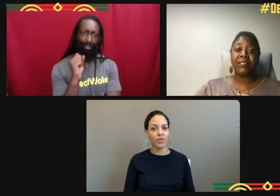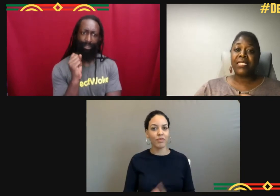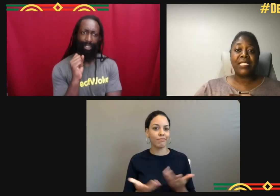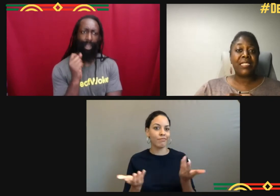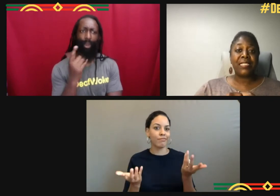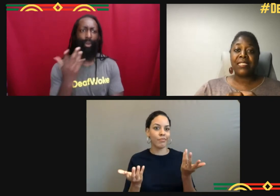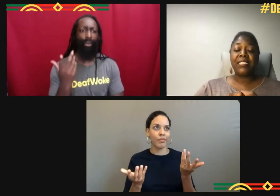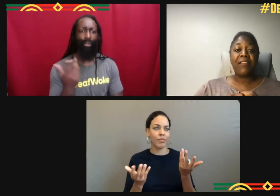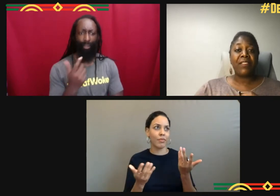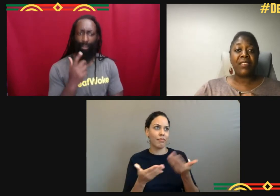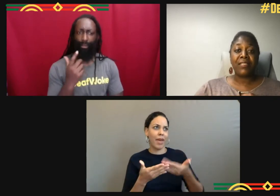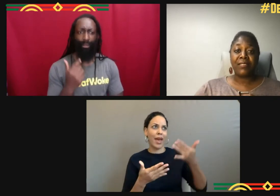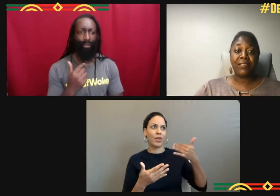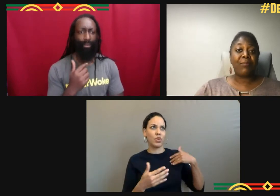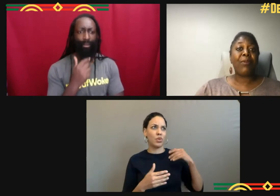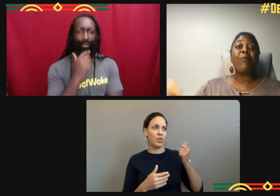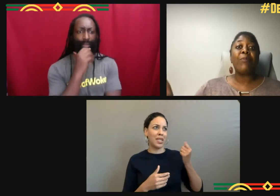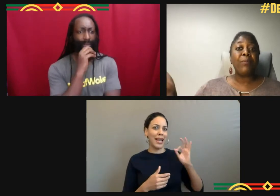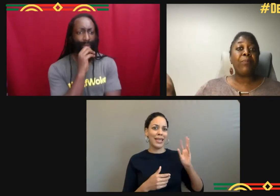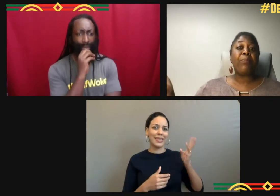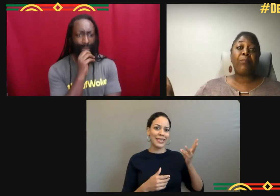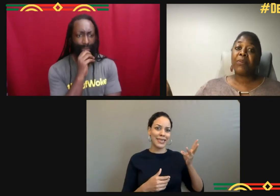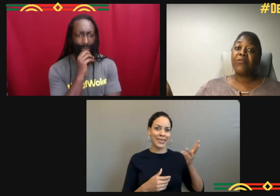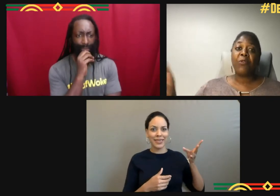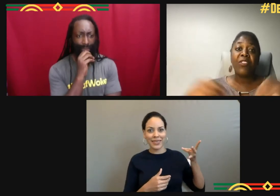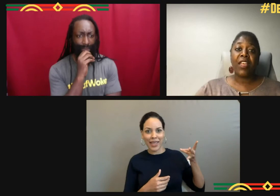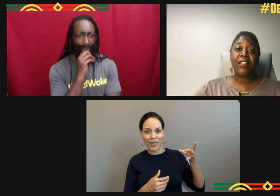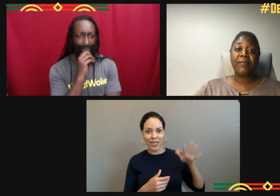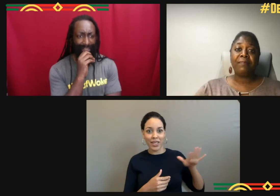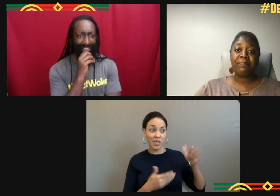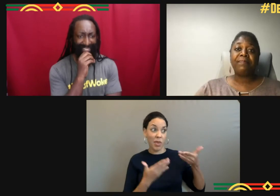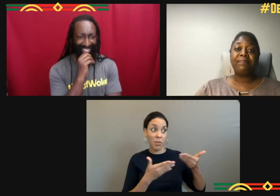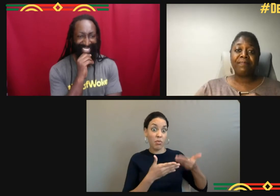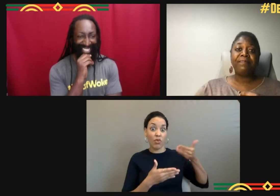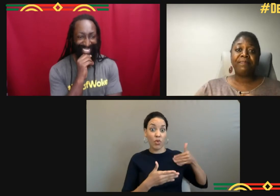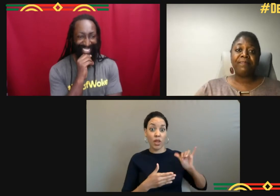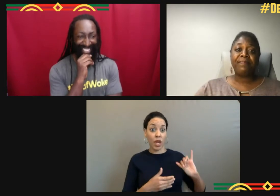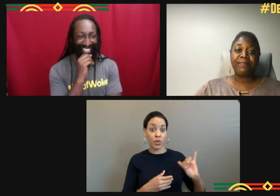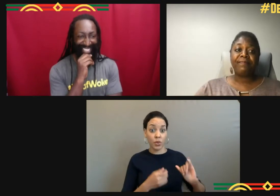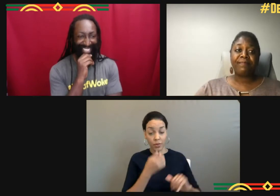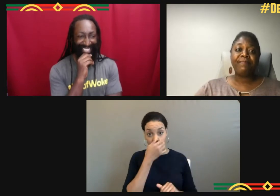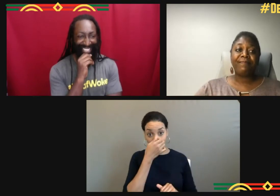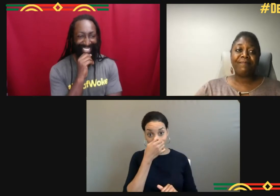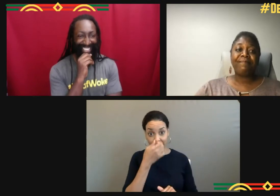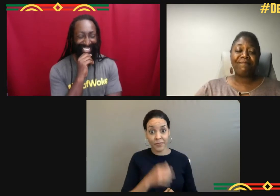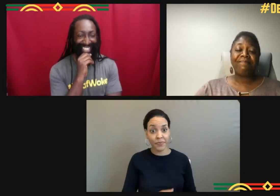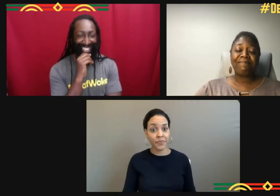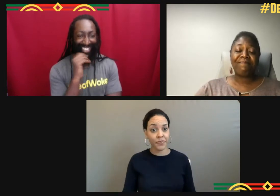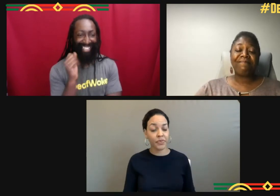the 60s and 70s, and probably before then.